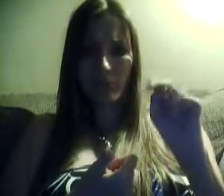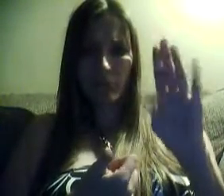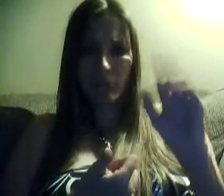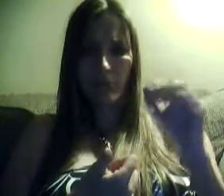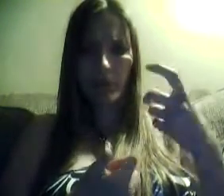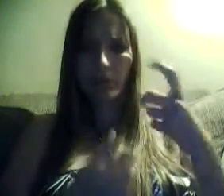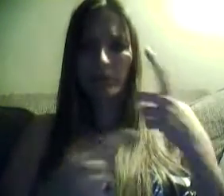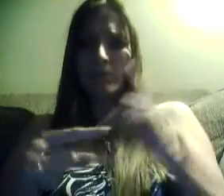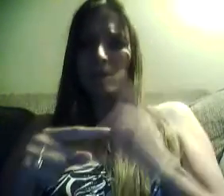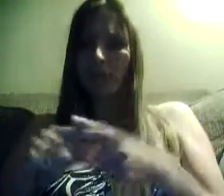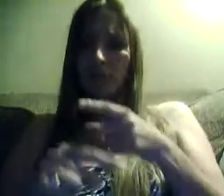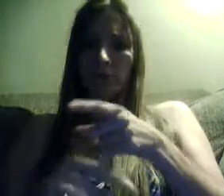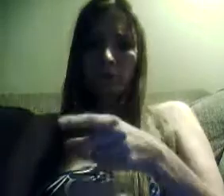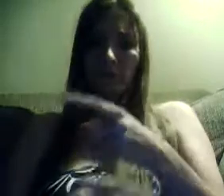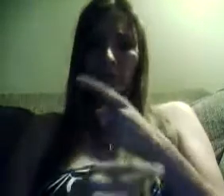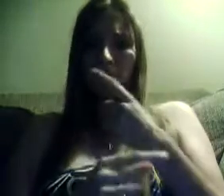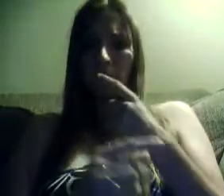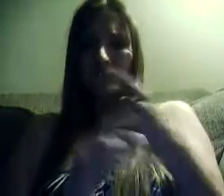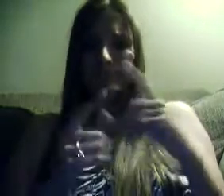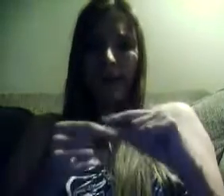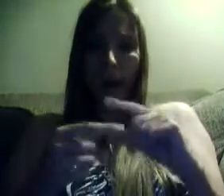Well, you're good at moving like a jaguar.